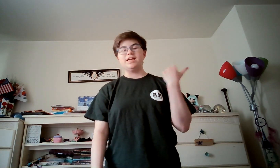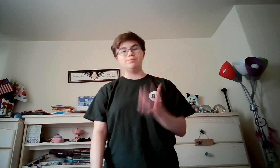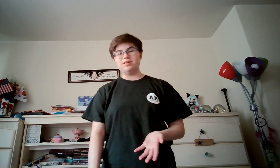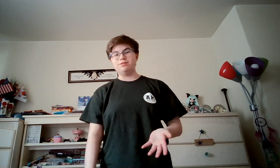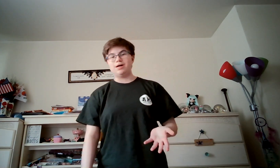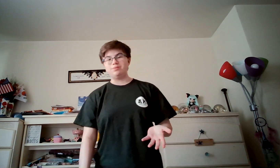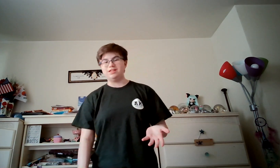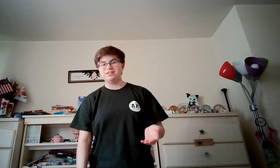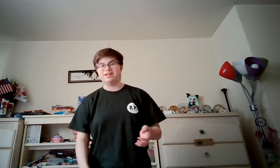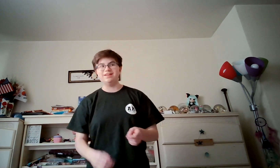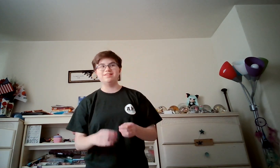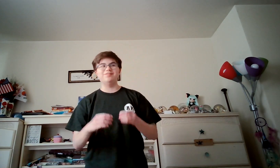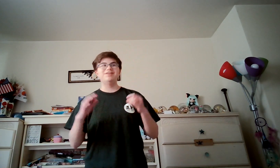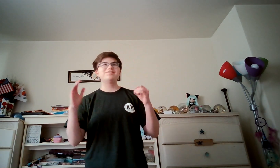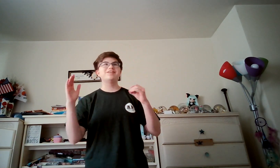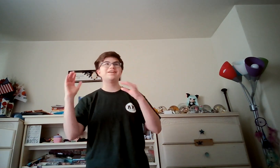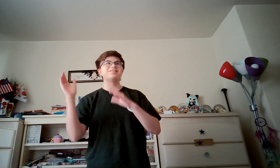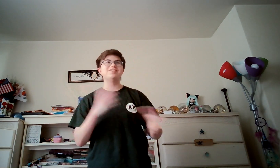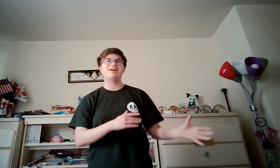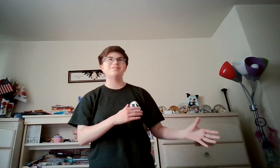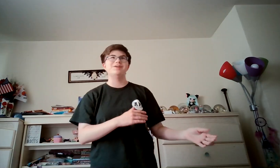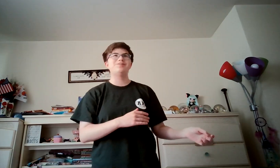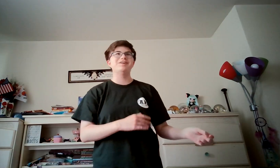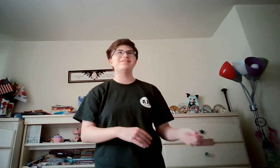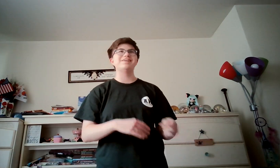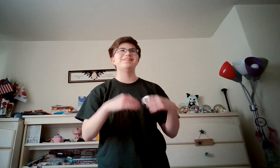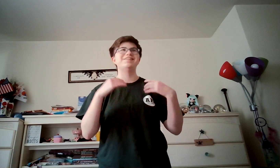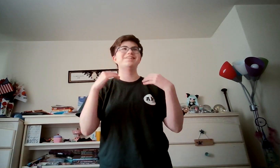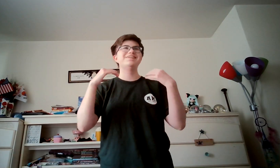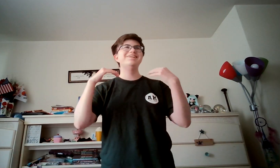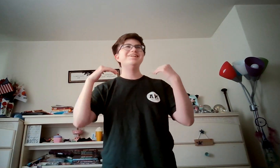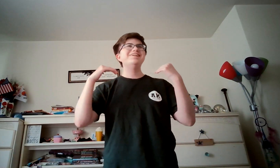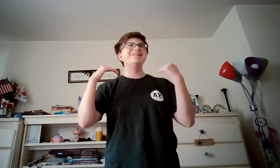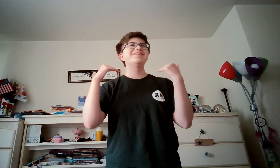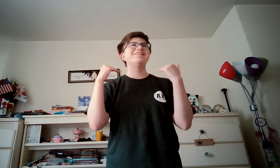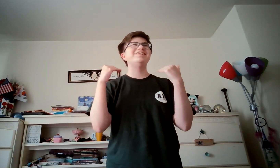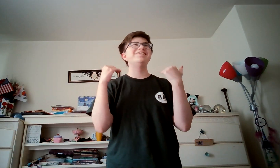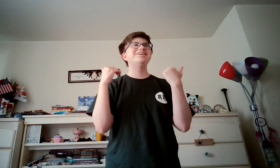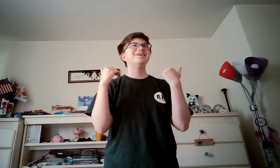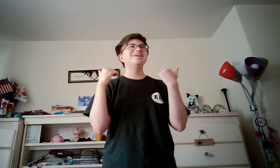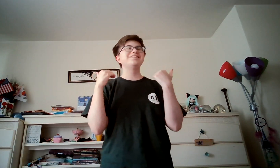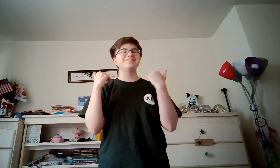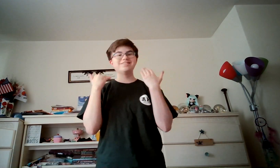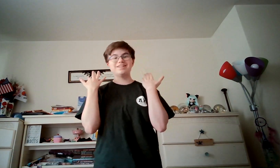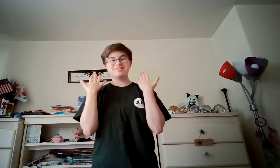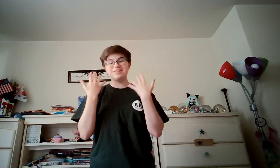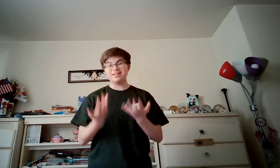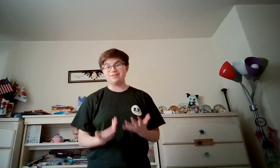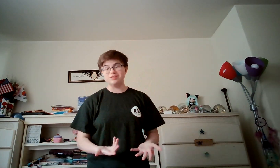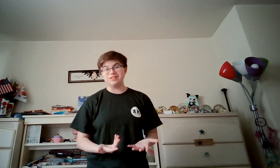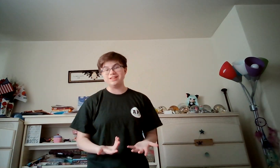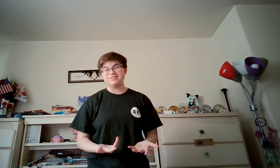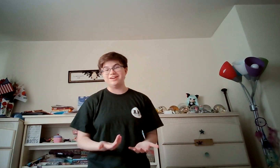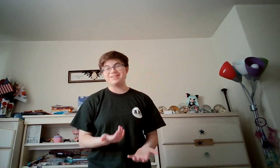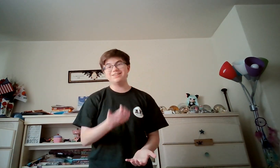80% of the population has them. So, like, I started talking about quirks, and then it's something that I really like talking